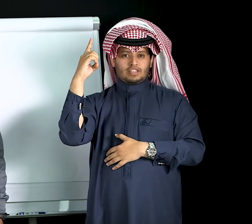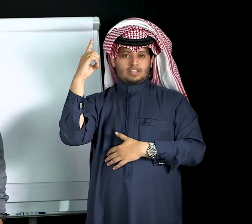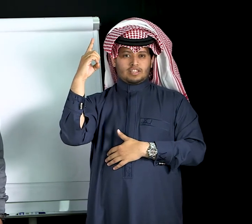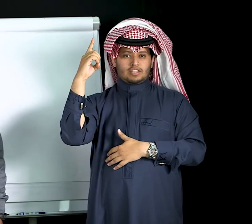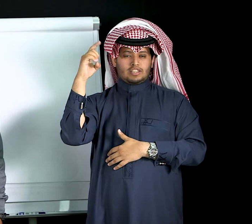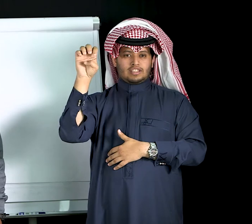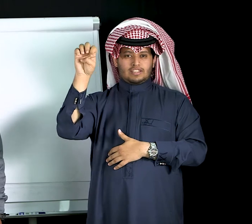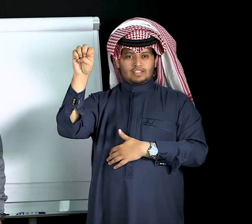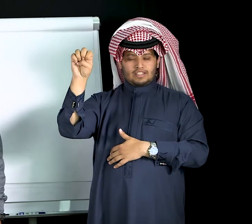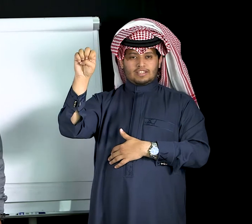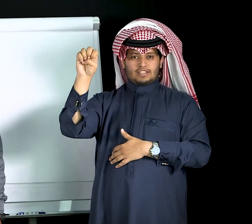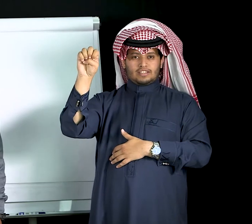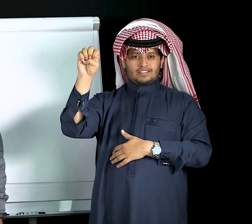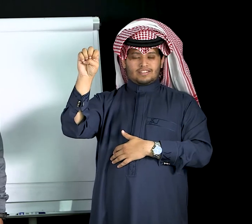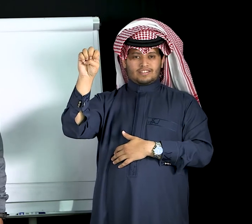E,